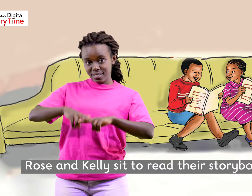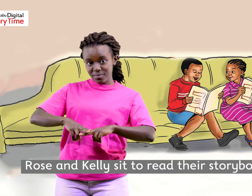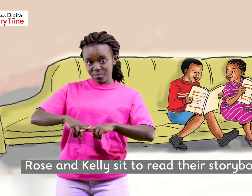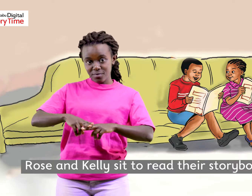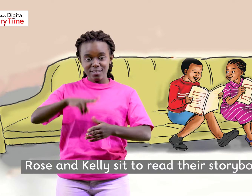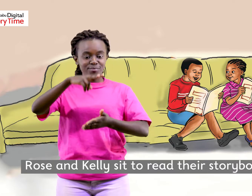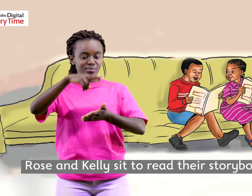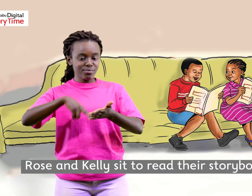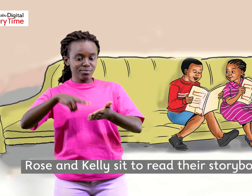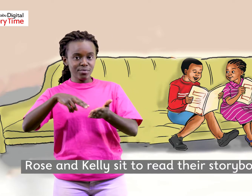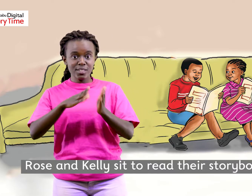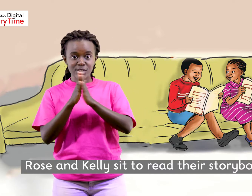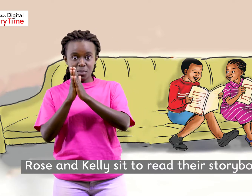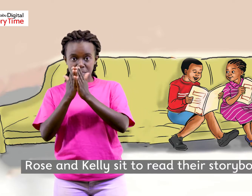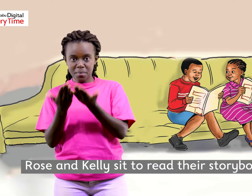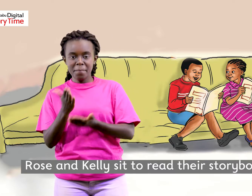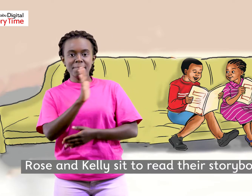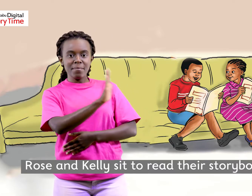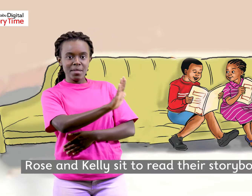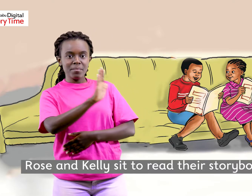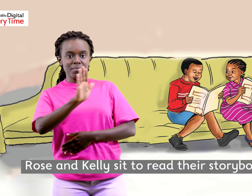Rose and Kelly sit to read their storybooks.